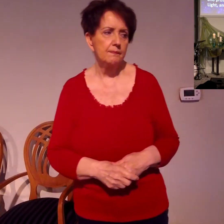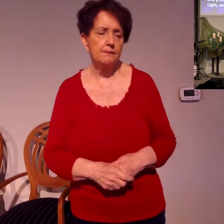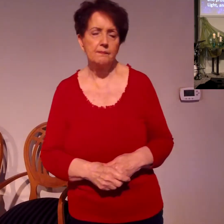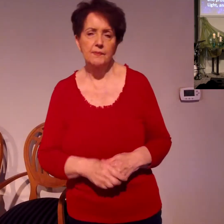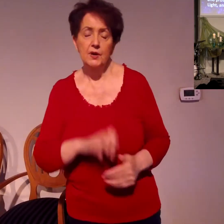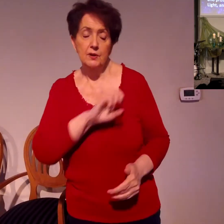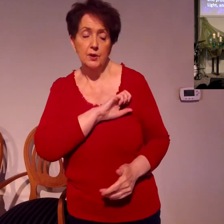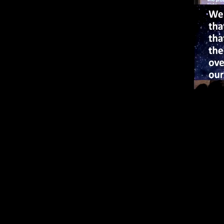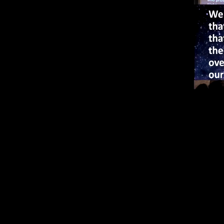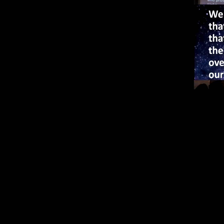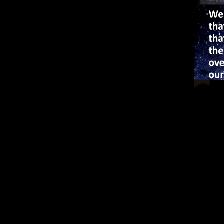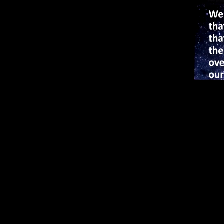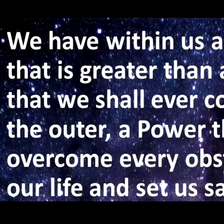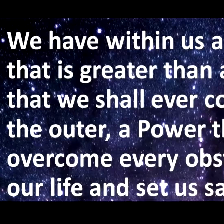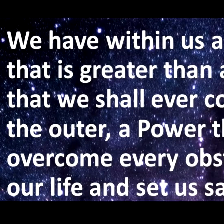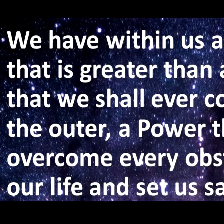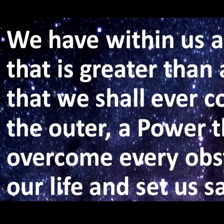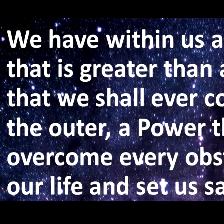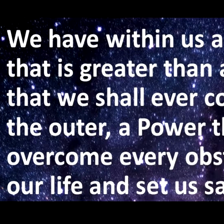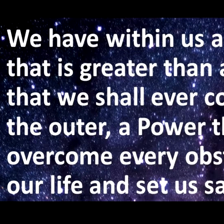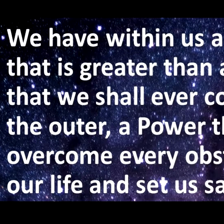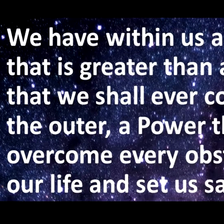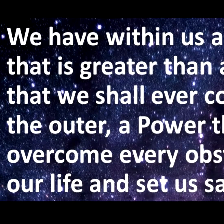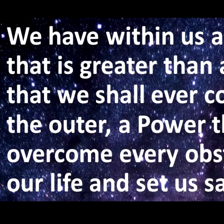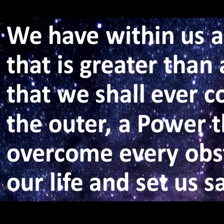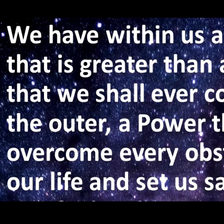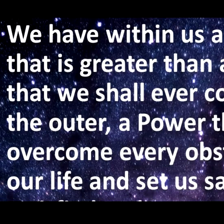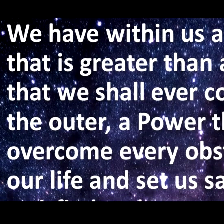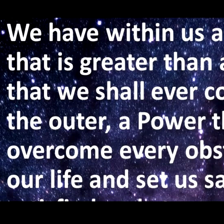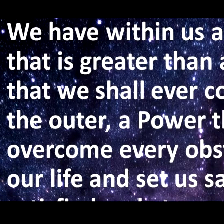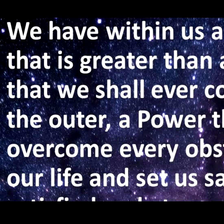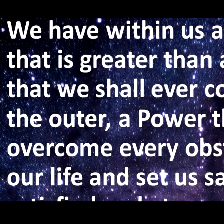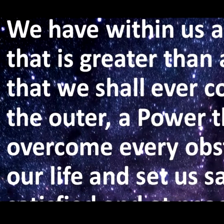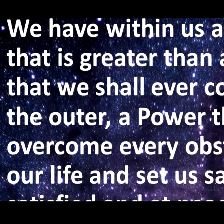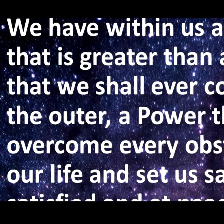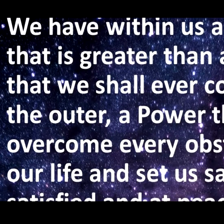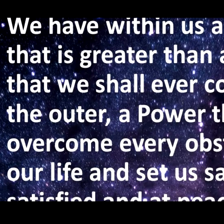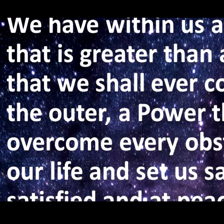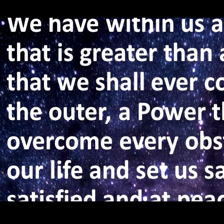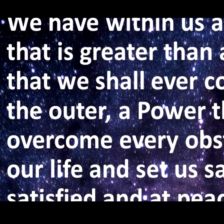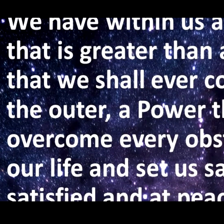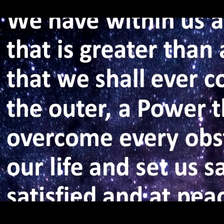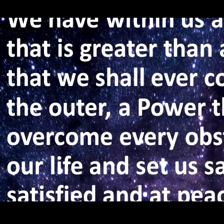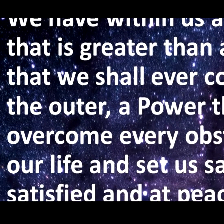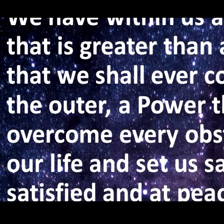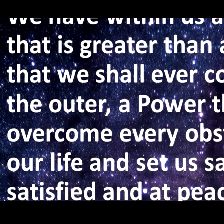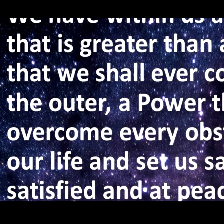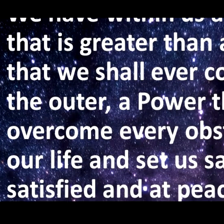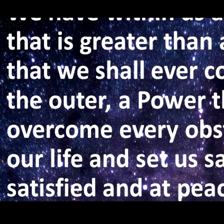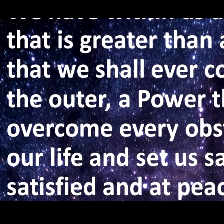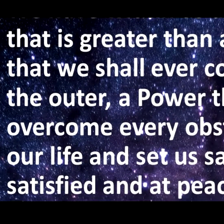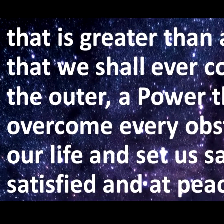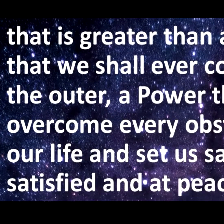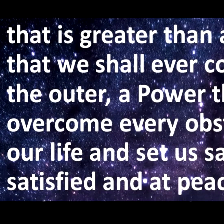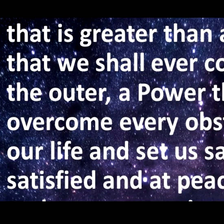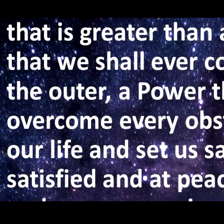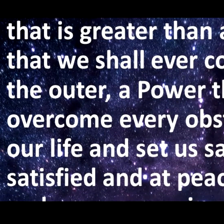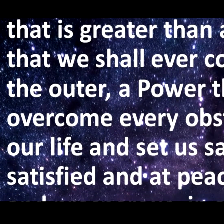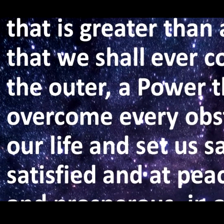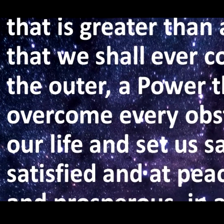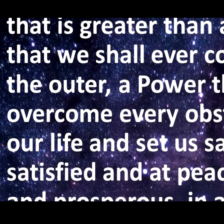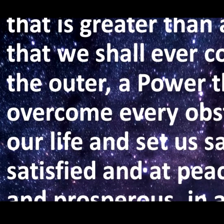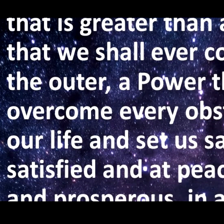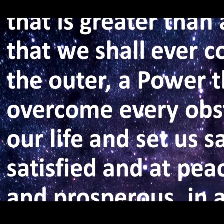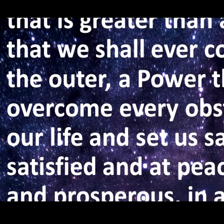Ernest Holmes tells us that through spiritual discernment, we see that we have within us a power that is greater than anything we shall